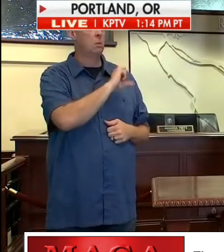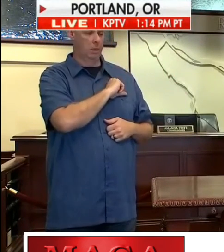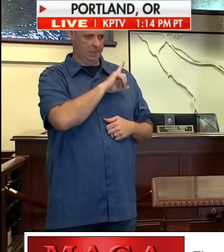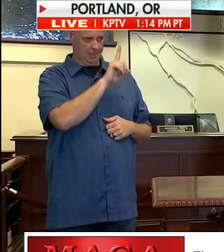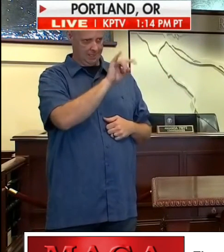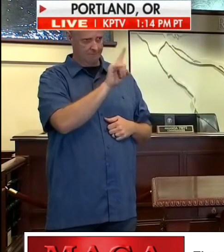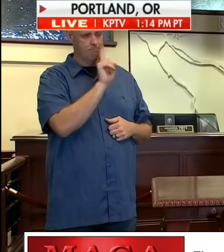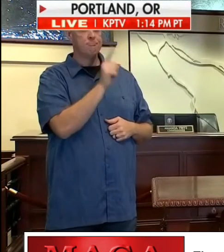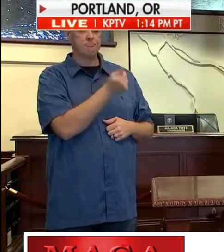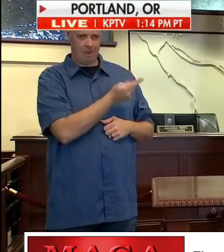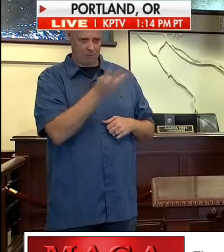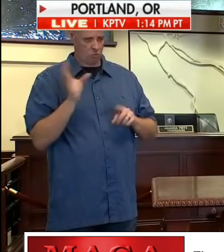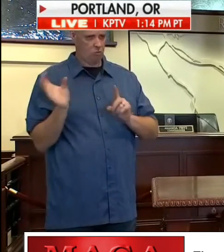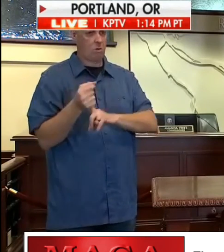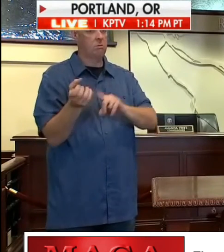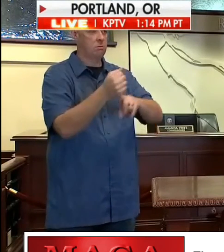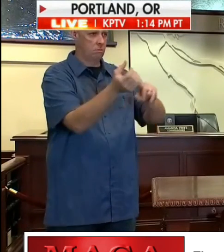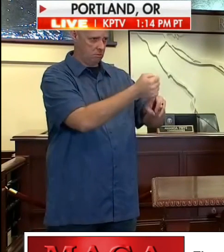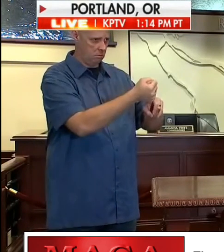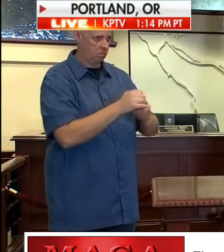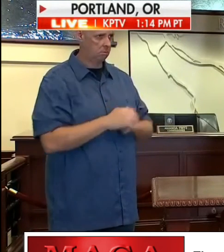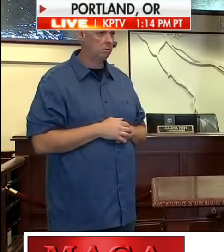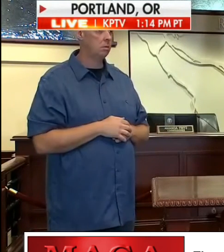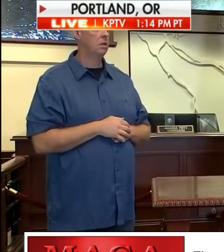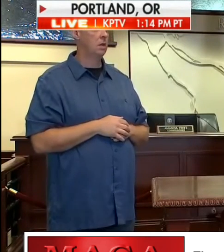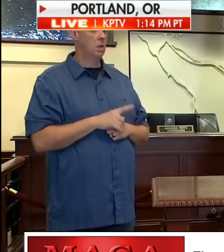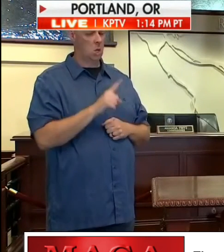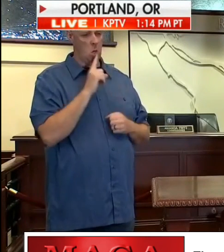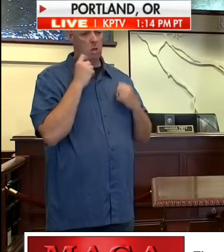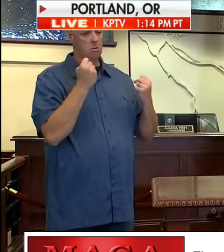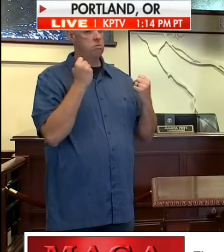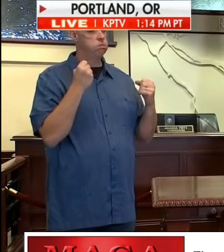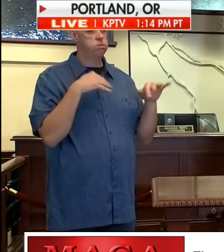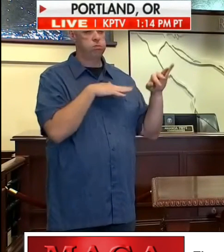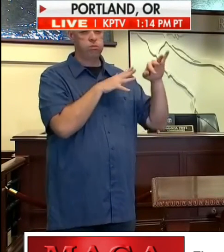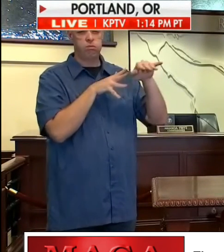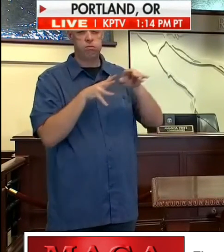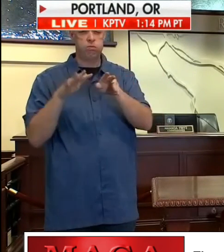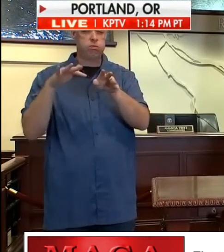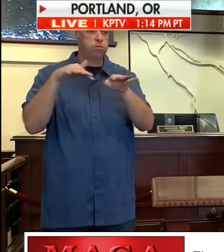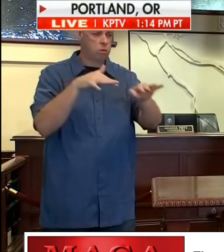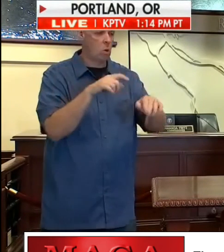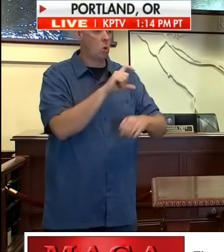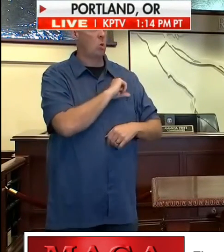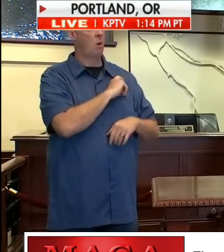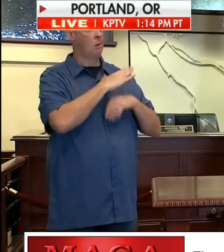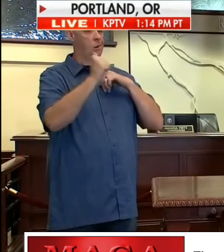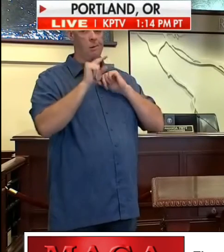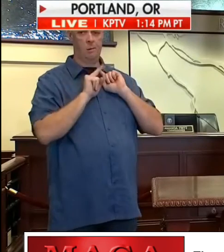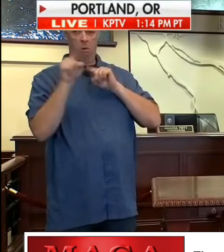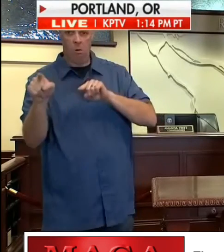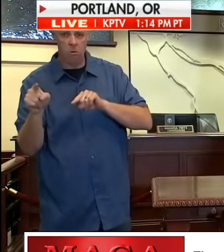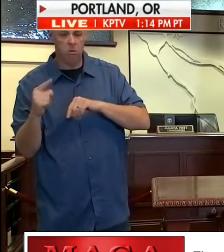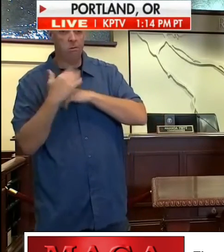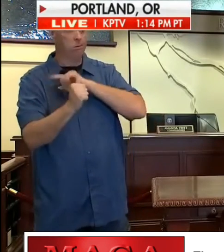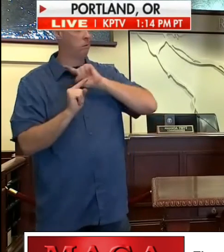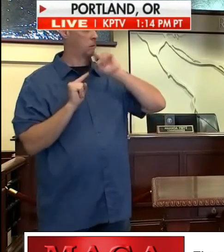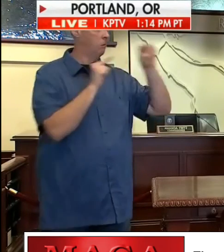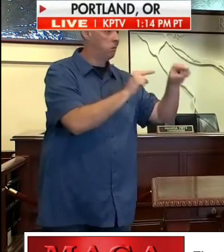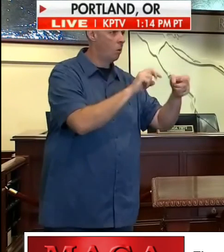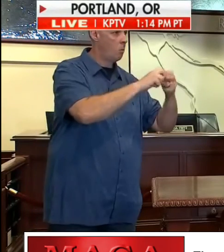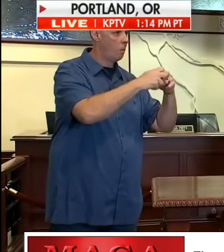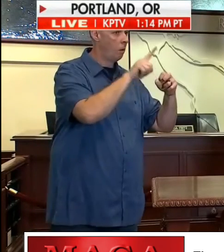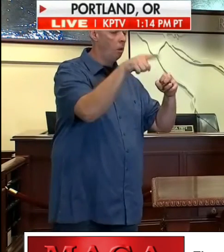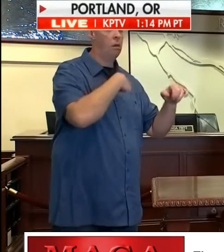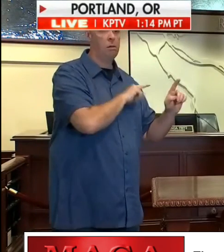arrests. The caravan covered miles of area, and officers responded to different locations as identified problems